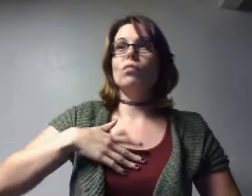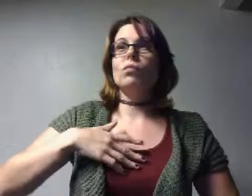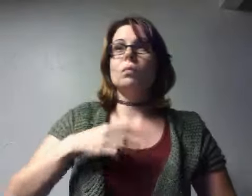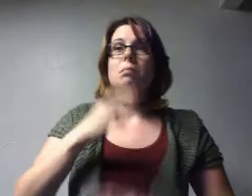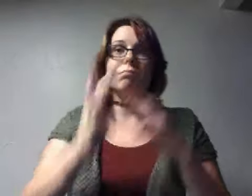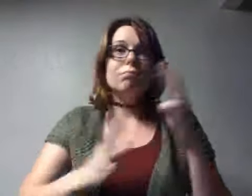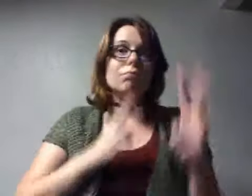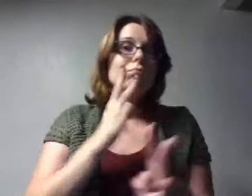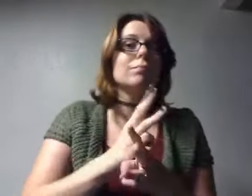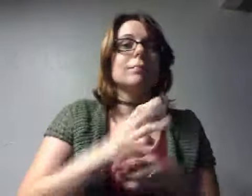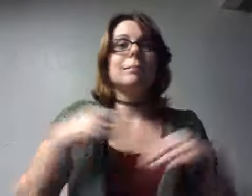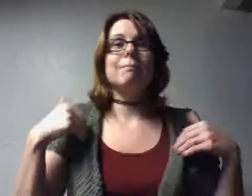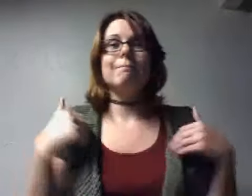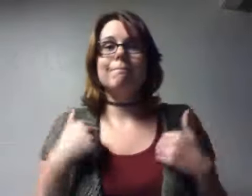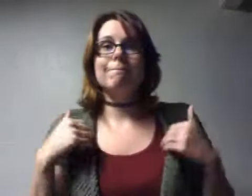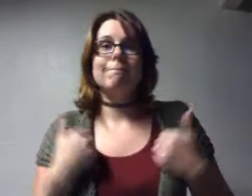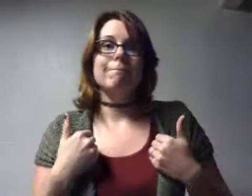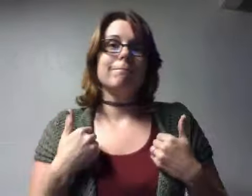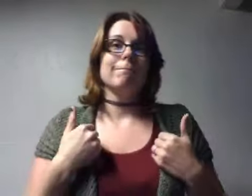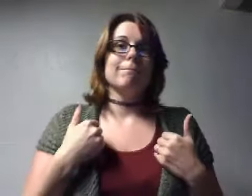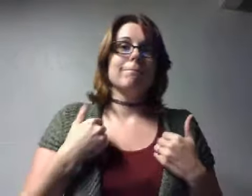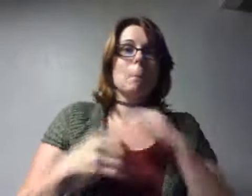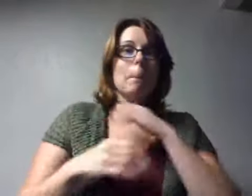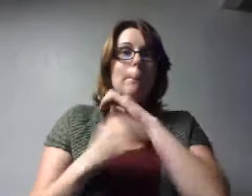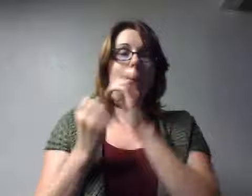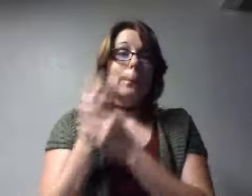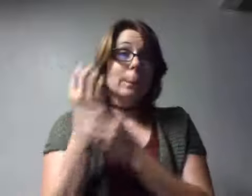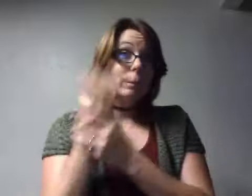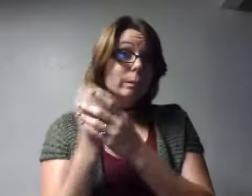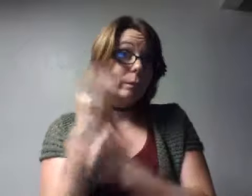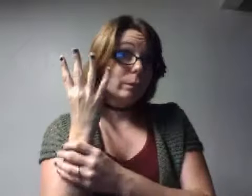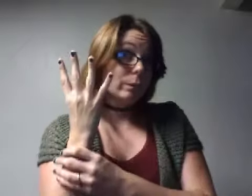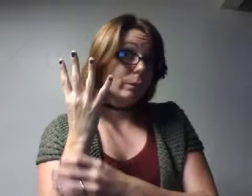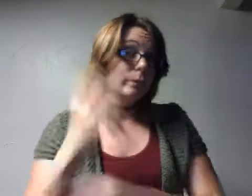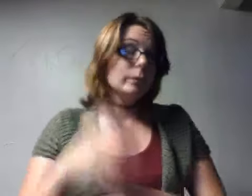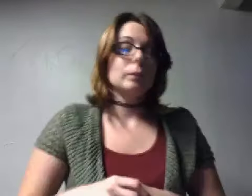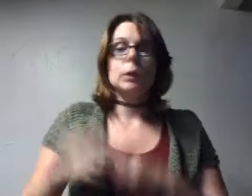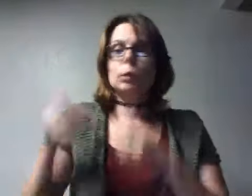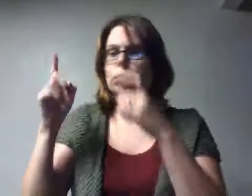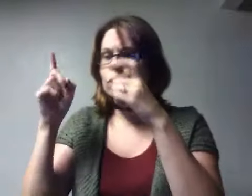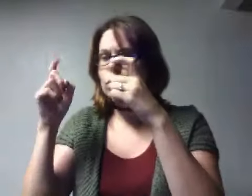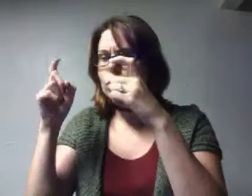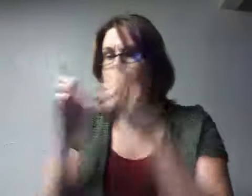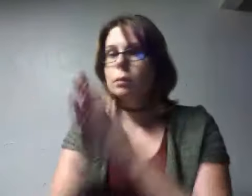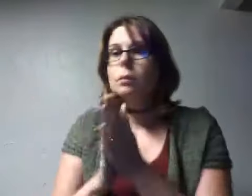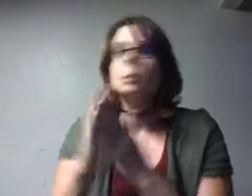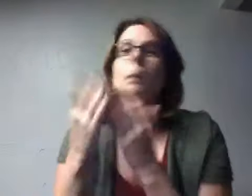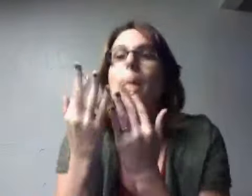in his backyard. He had this really amazing, intricate garden, and he was out there for hours waiting for bees to fly down onto